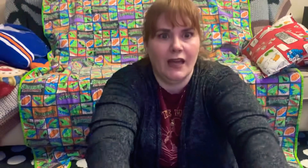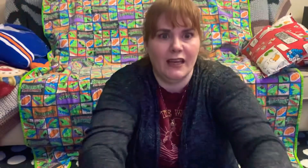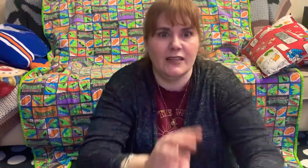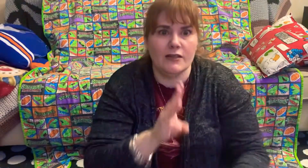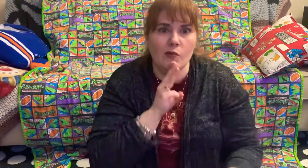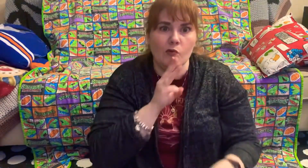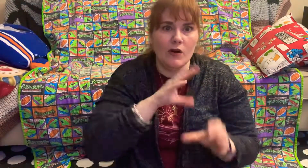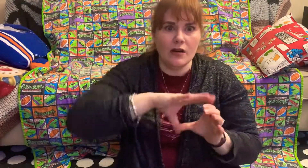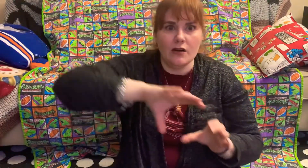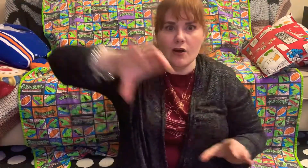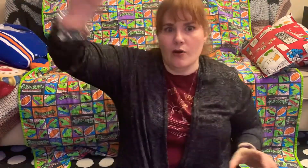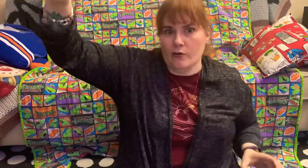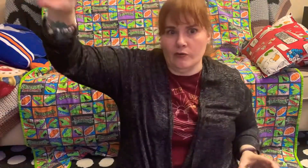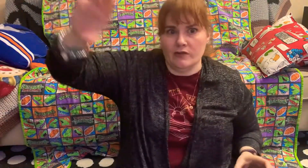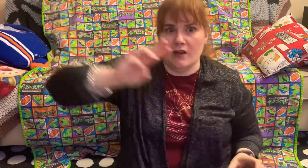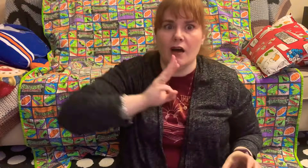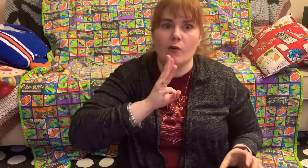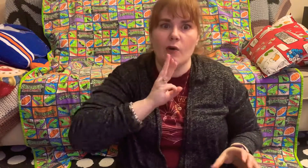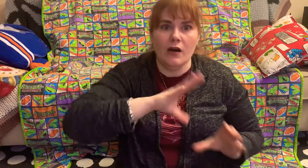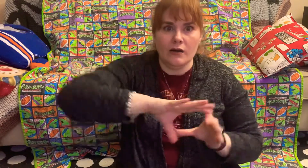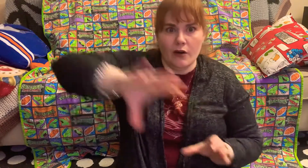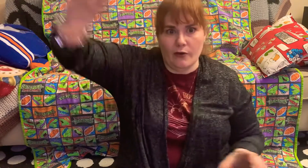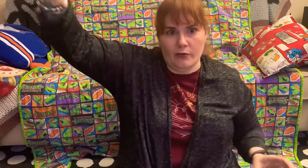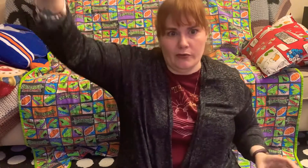It's a water hose, a water hose.